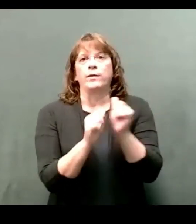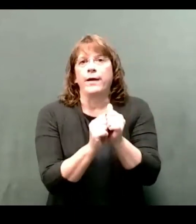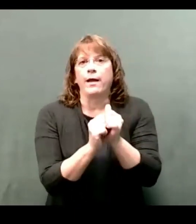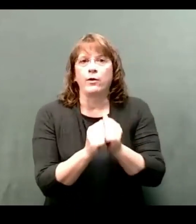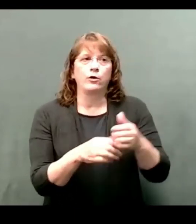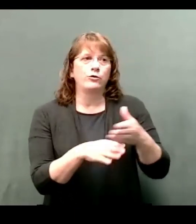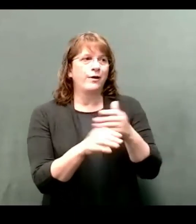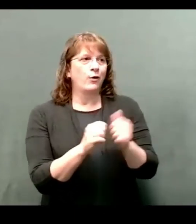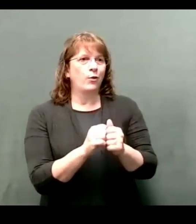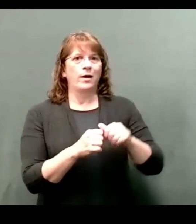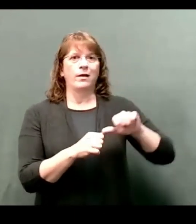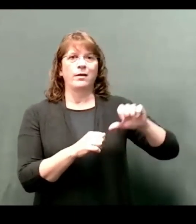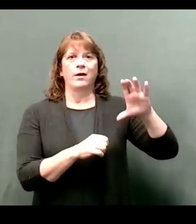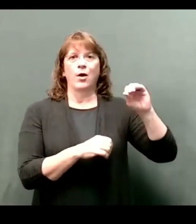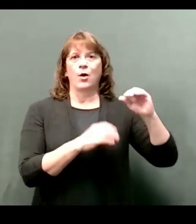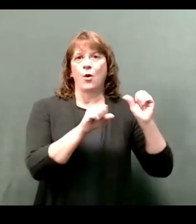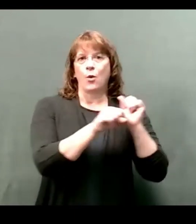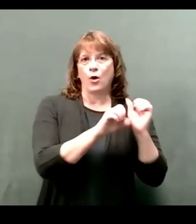together as a